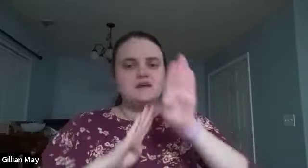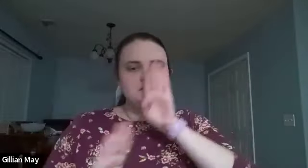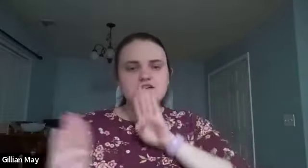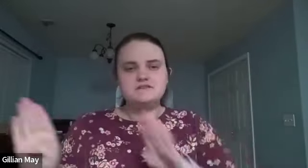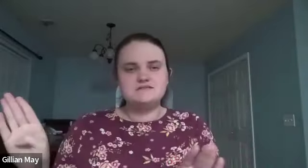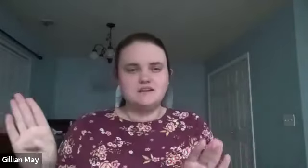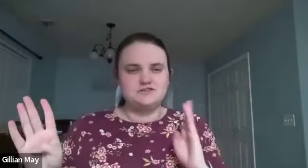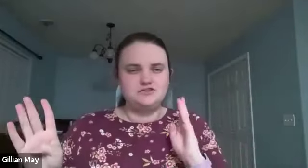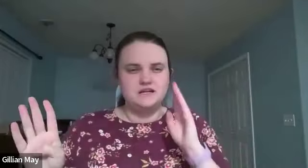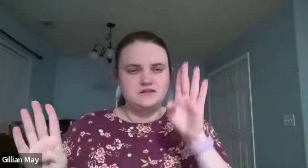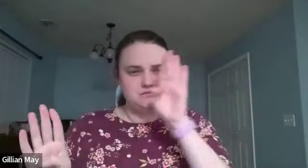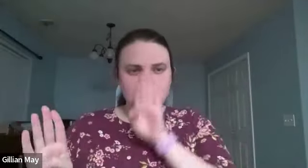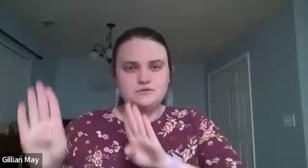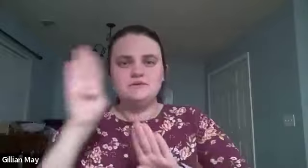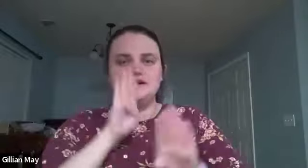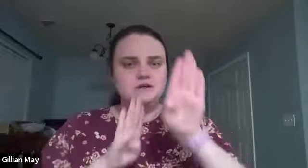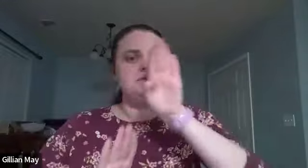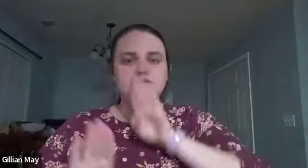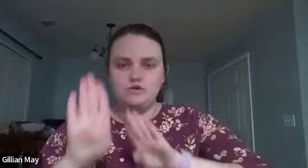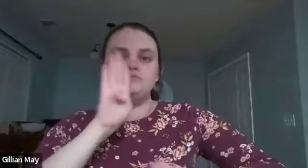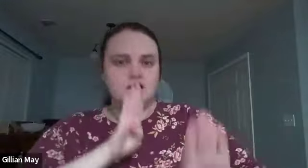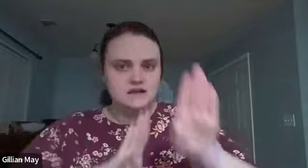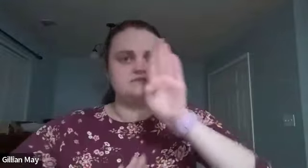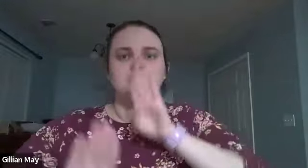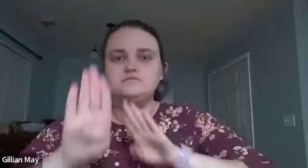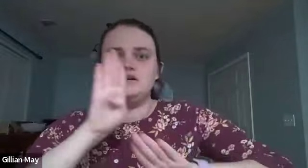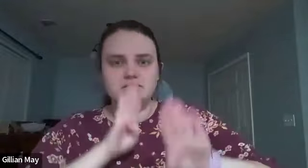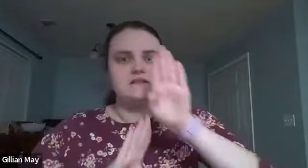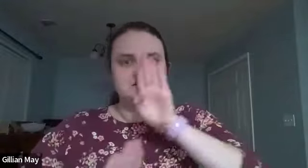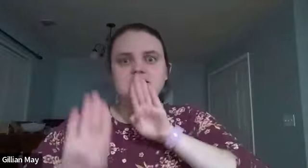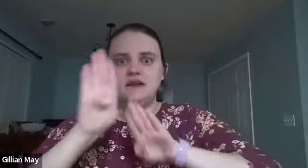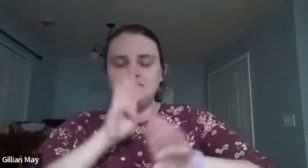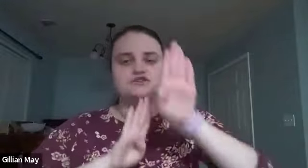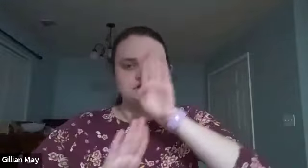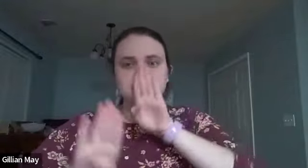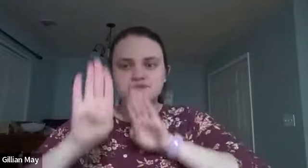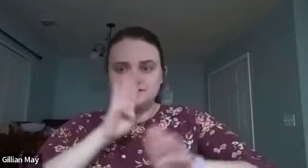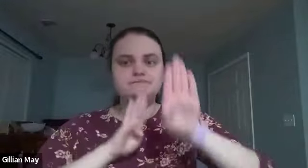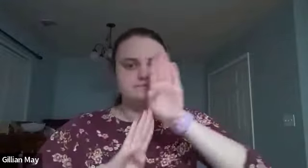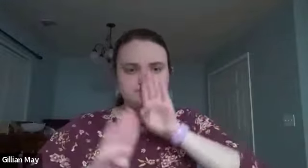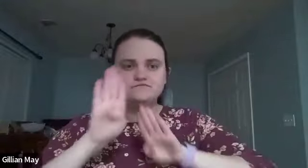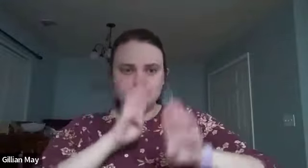I think of this as like as you're trying to get through and you keep hitting roadblock after roadblock. And that's like how frustration feels.